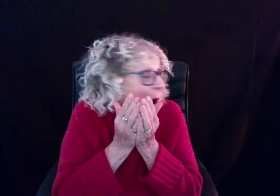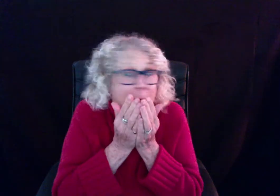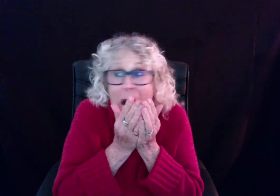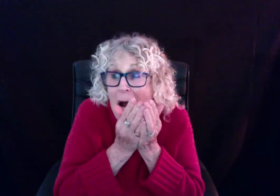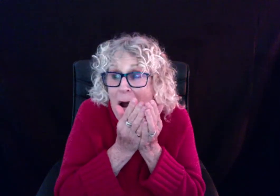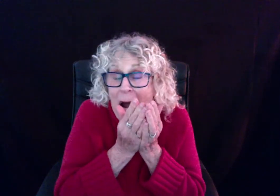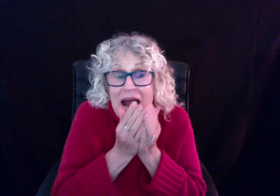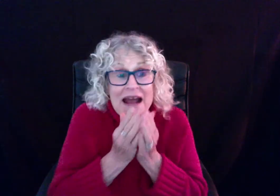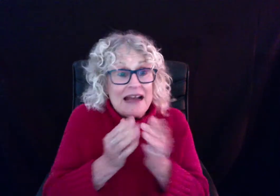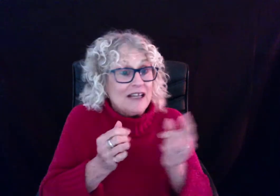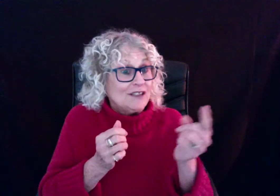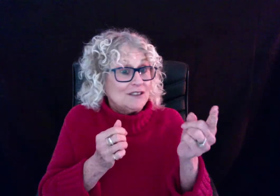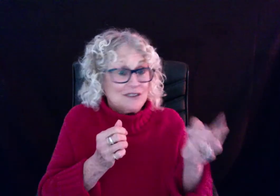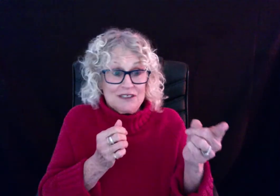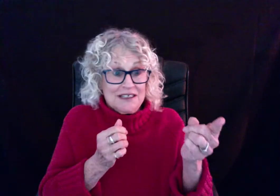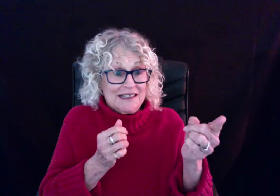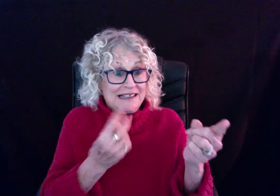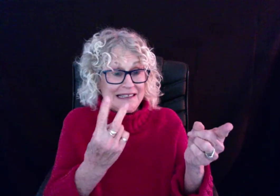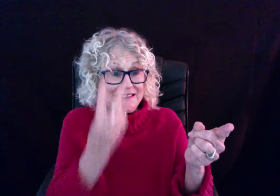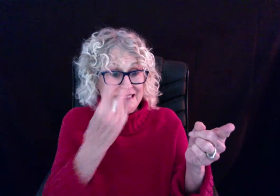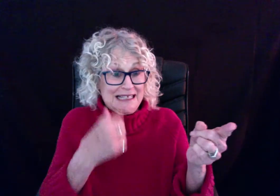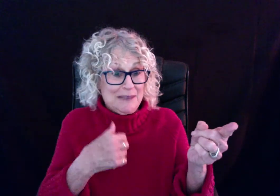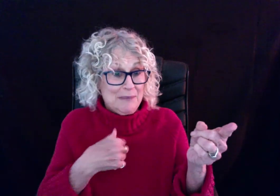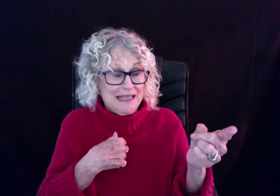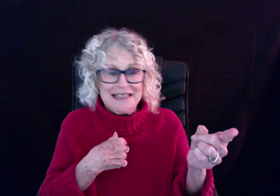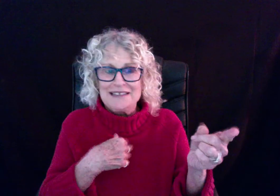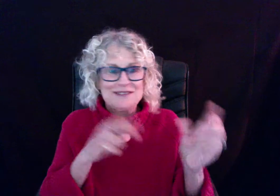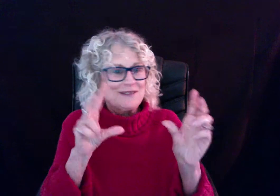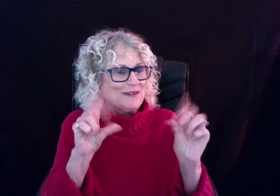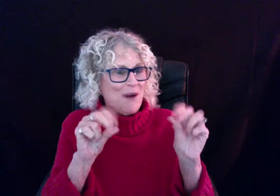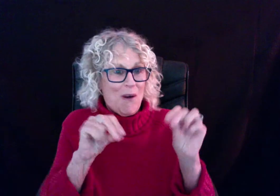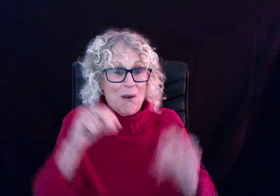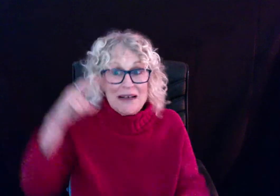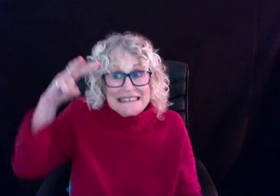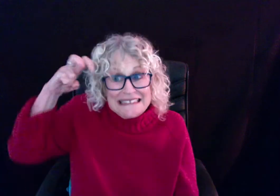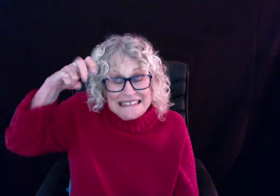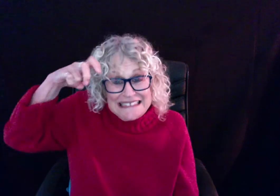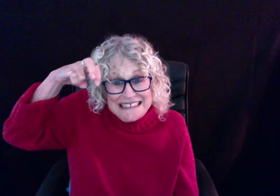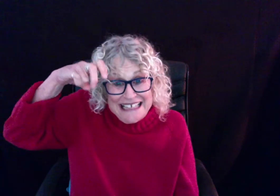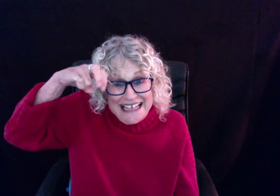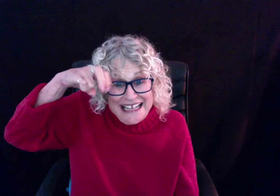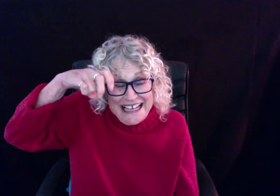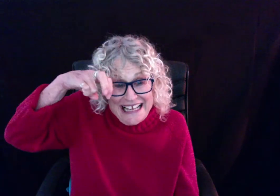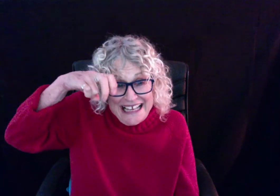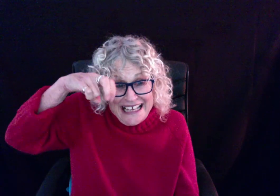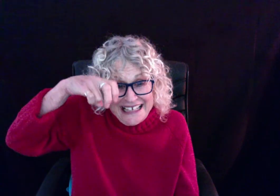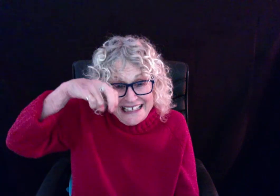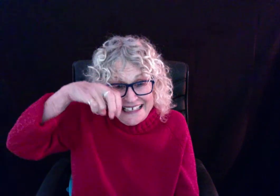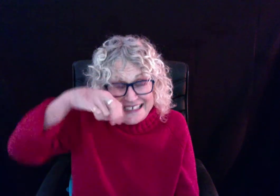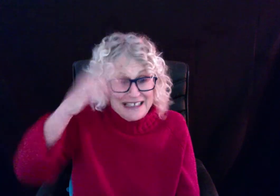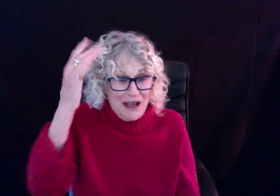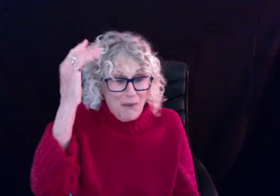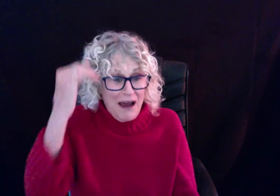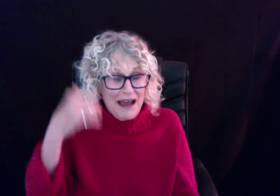She didn't see me creep Down the stairs to have a